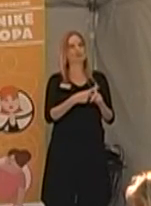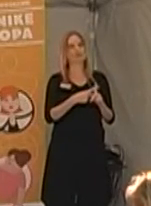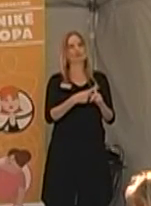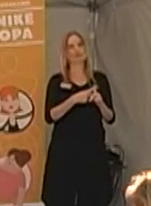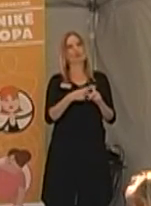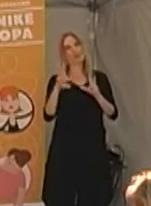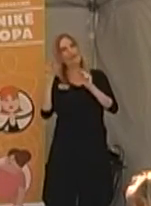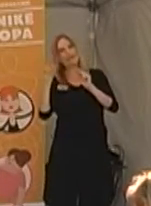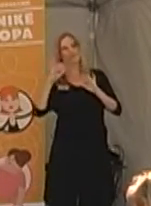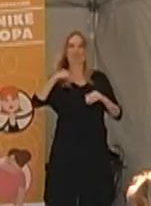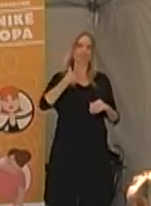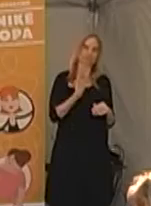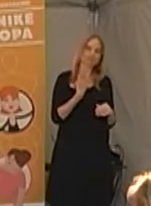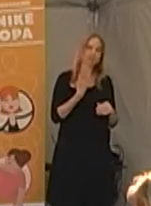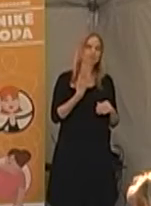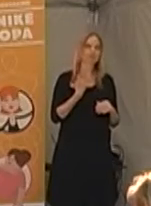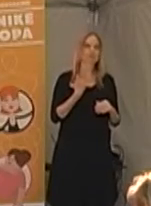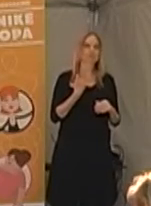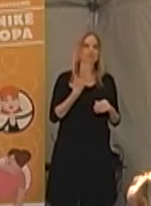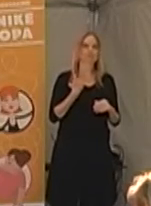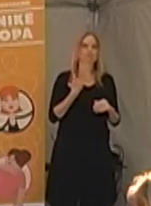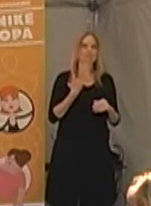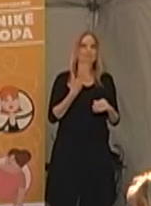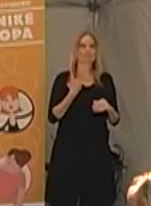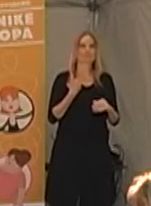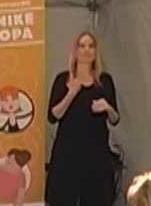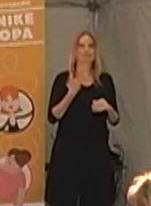or unhappiness, as Bengt has just